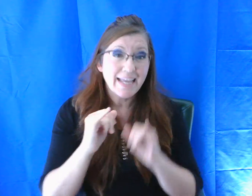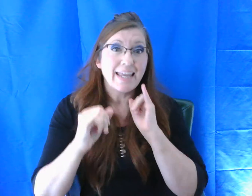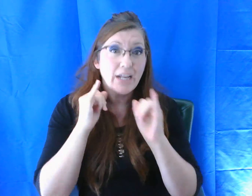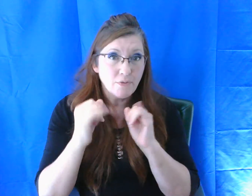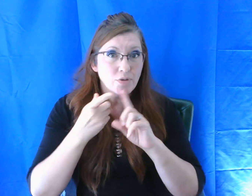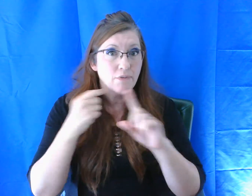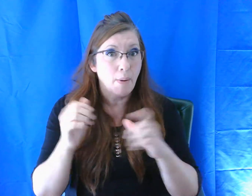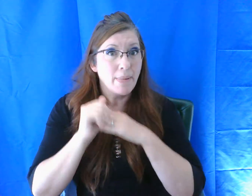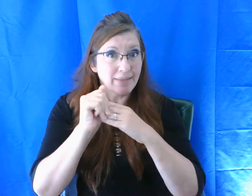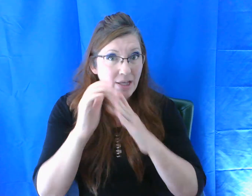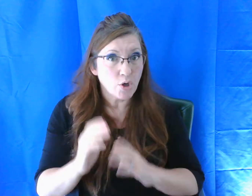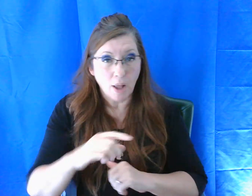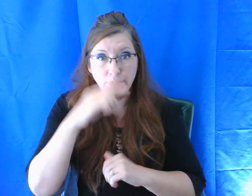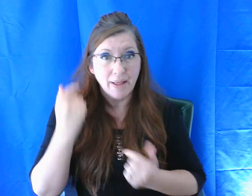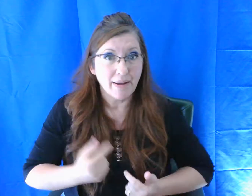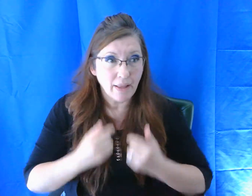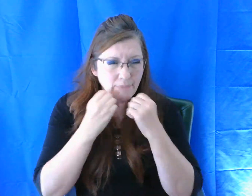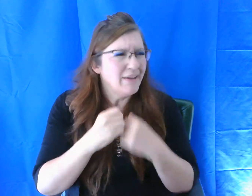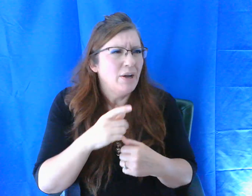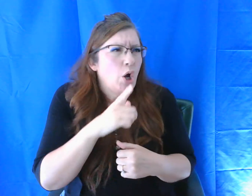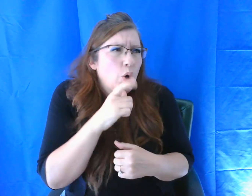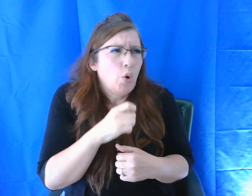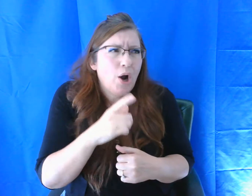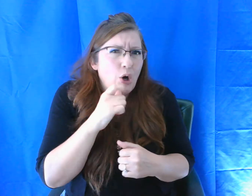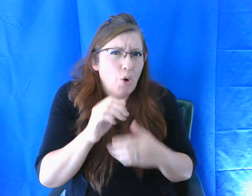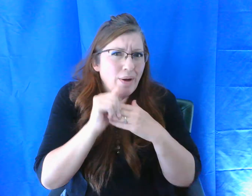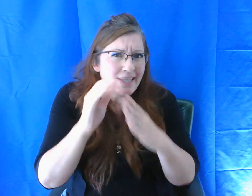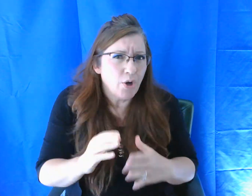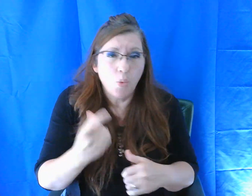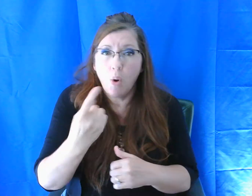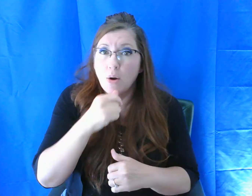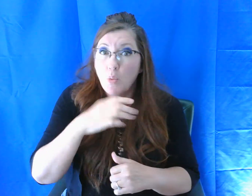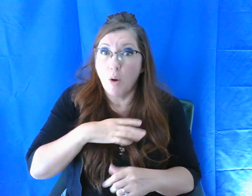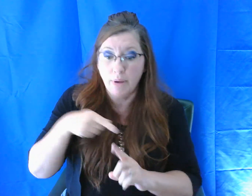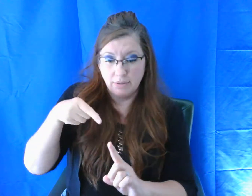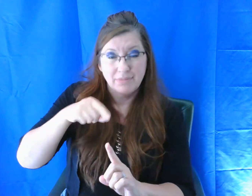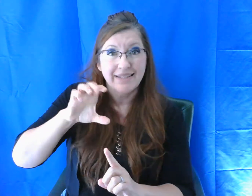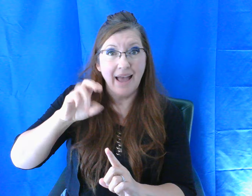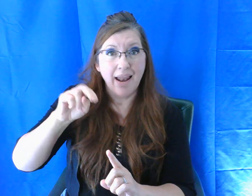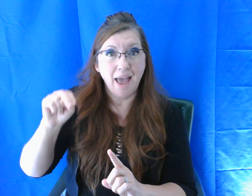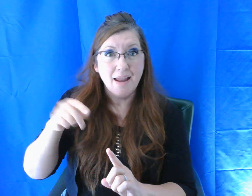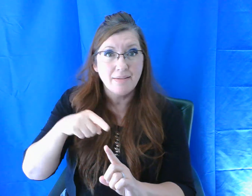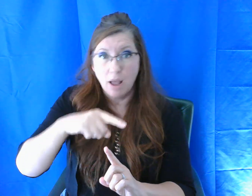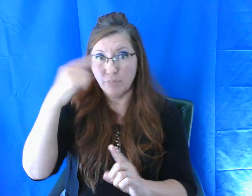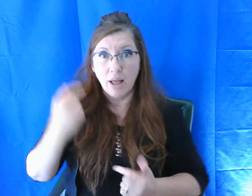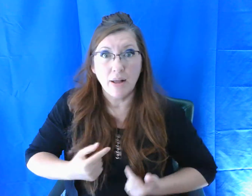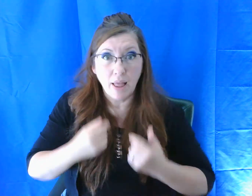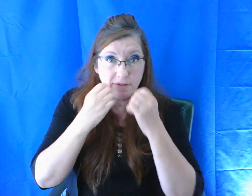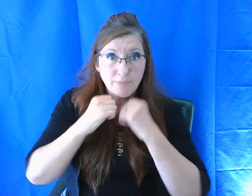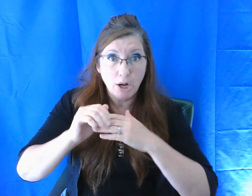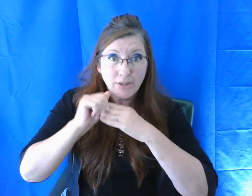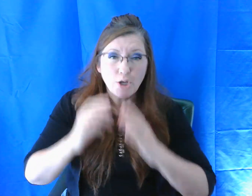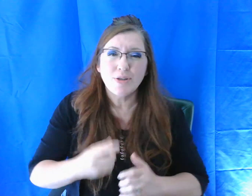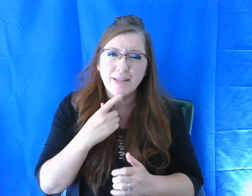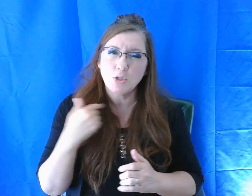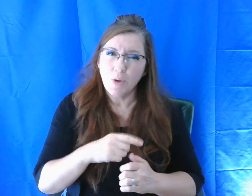Matter leaders? Who are the leaders that you're interviewing? There was a woman on CNN. She's a Black Lives Matter leader. She said, "We are trained Marxists." Sean King